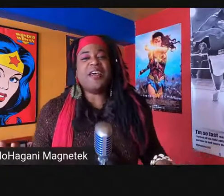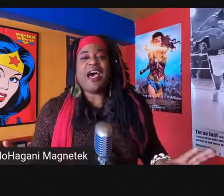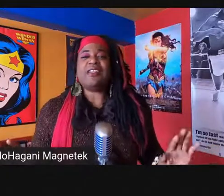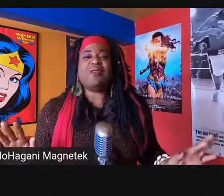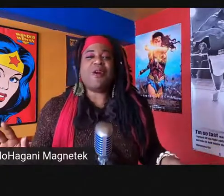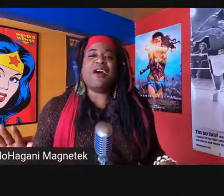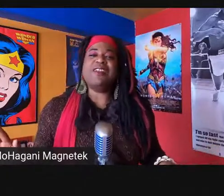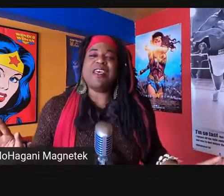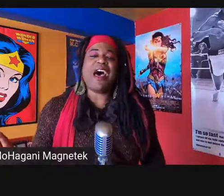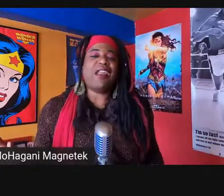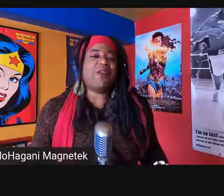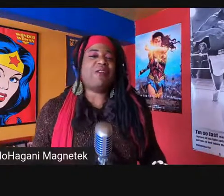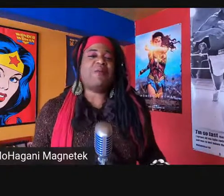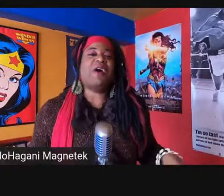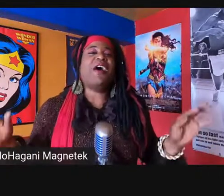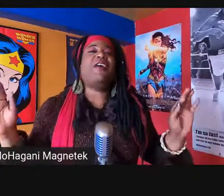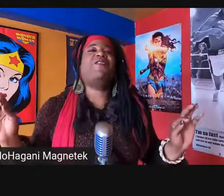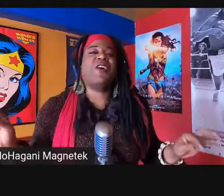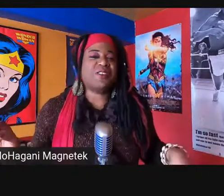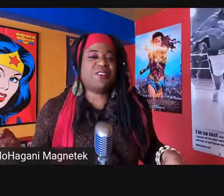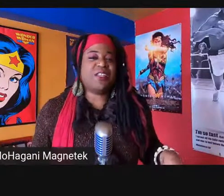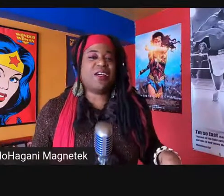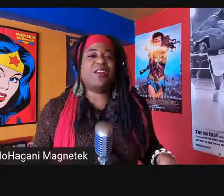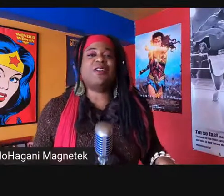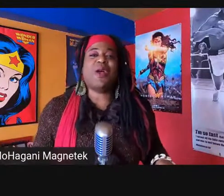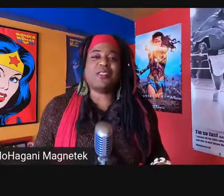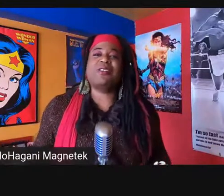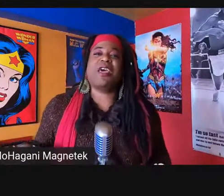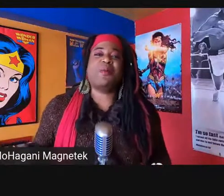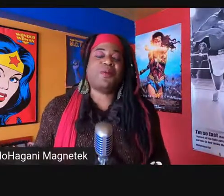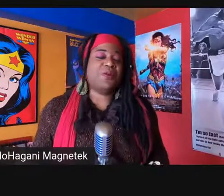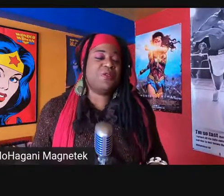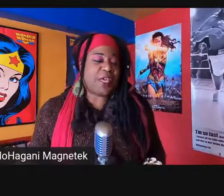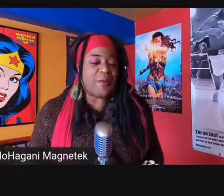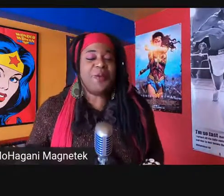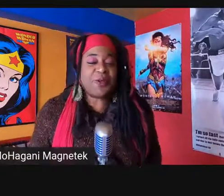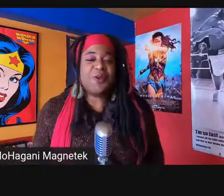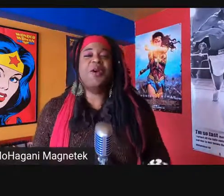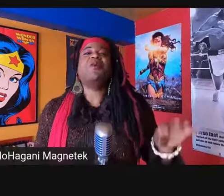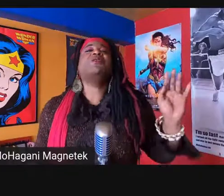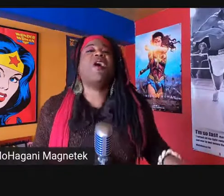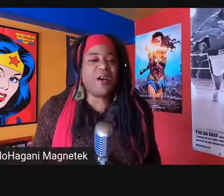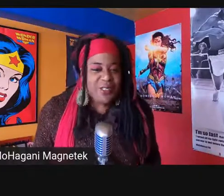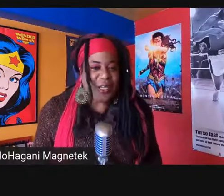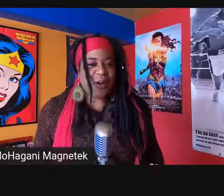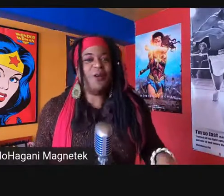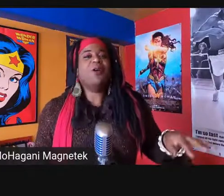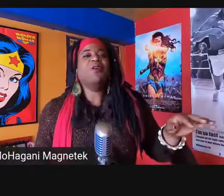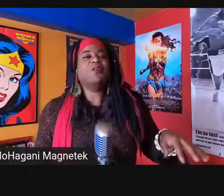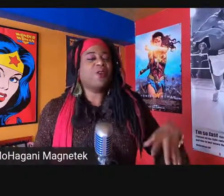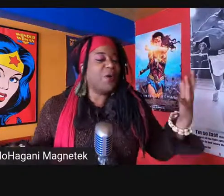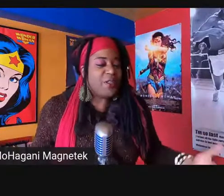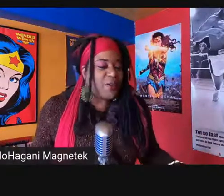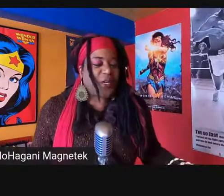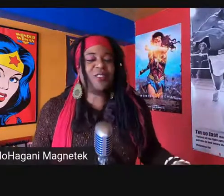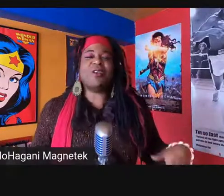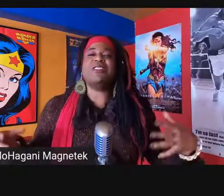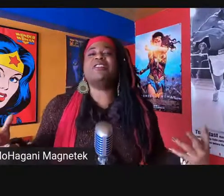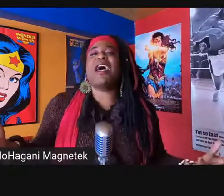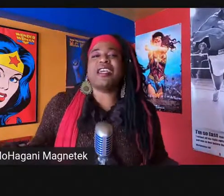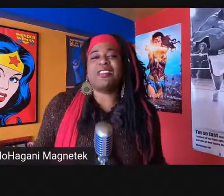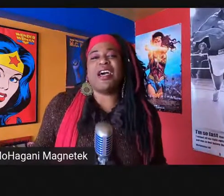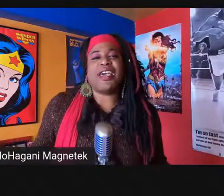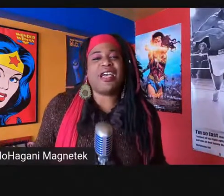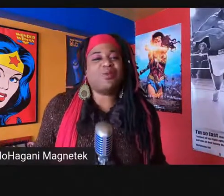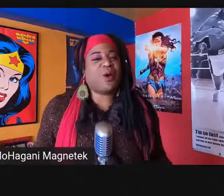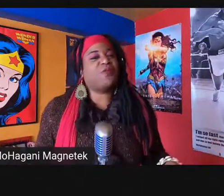Vivian, I just found this out or whatever, but her first, her director debut was also the original Inter